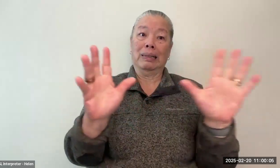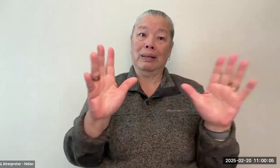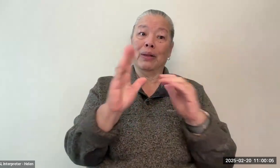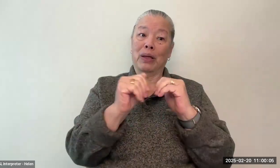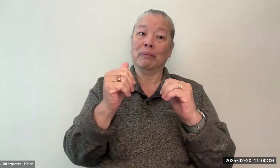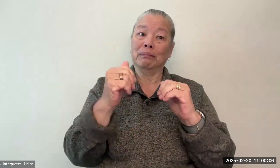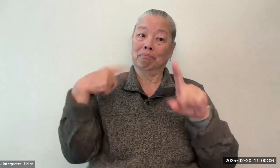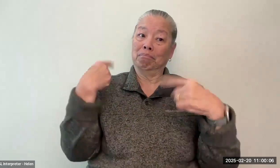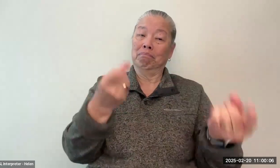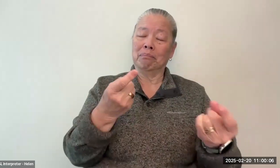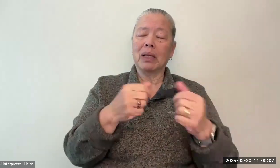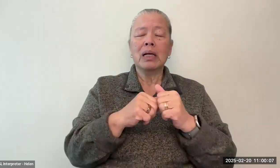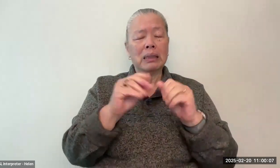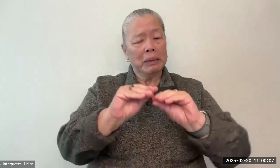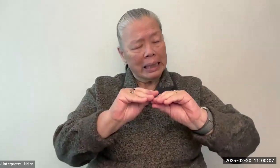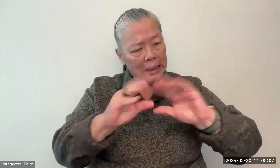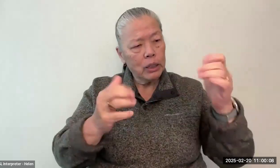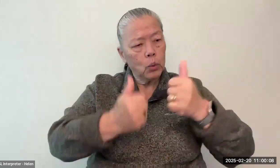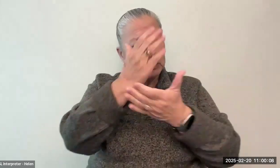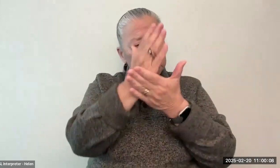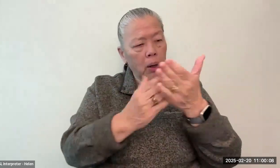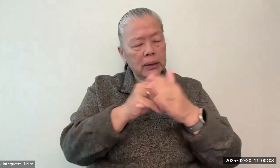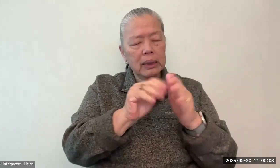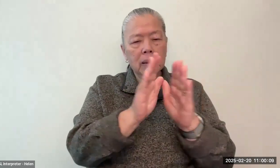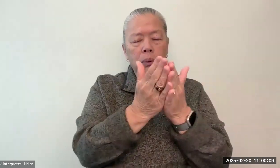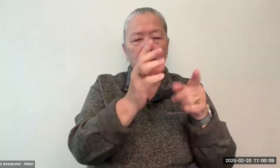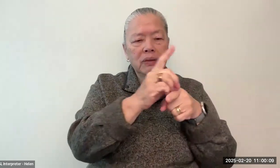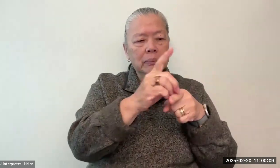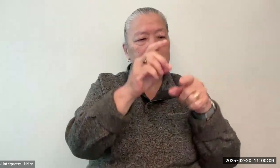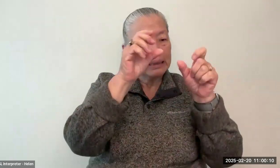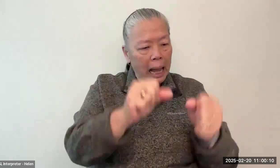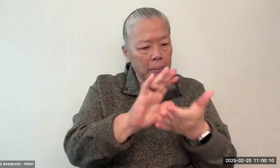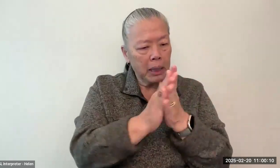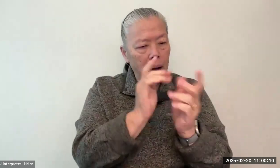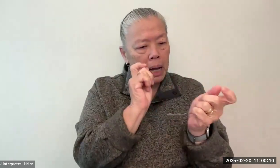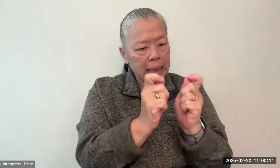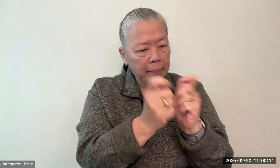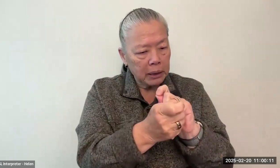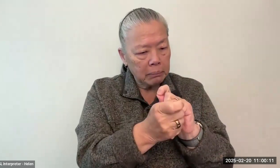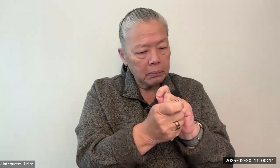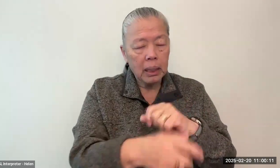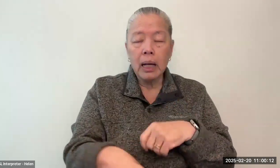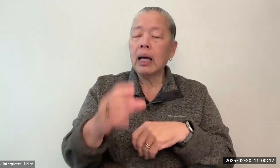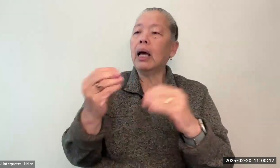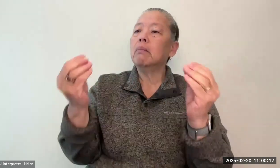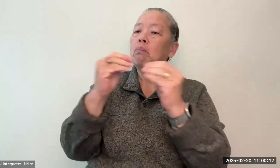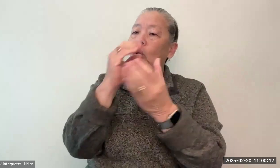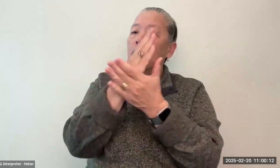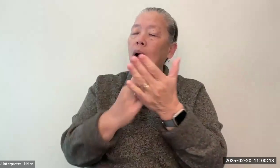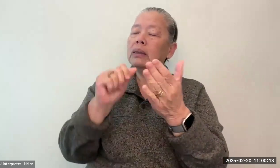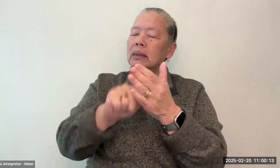what parts of the discipline can be adapted and more of the discipline has to be adaptable than